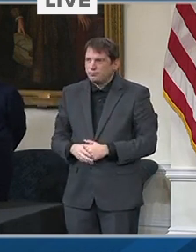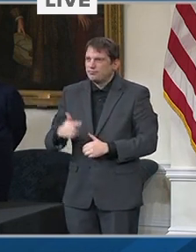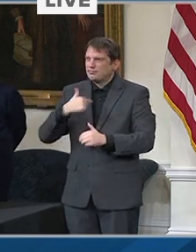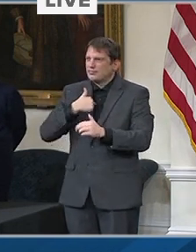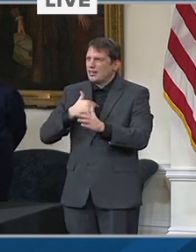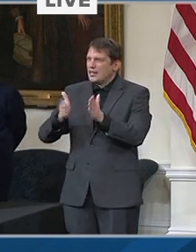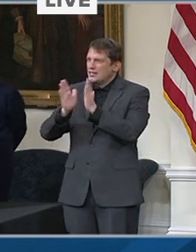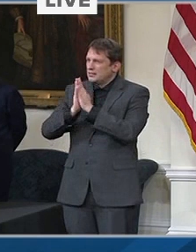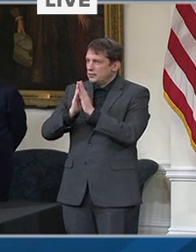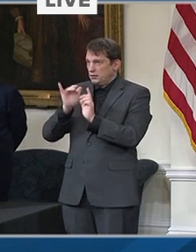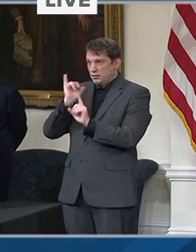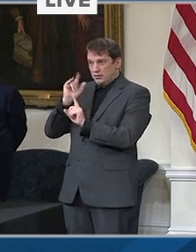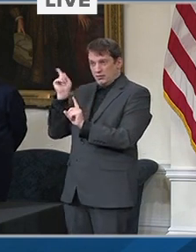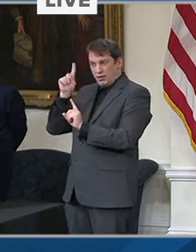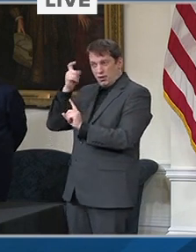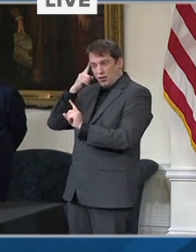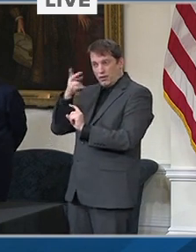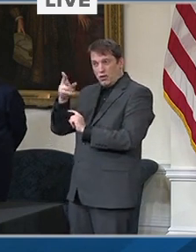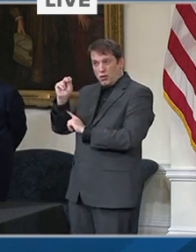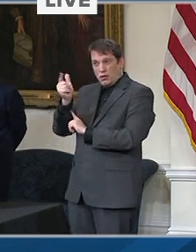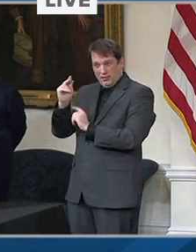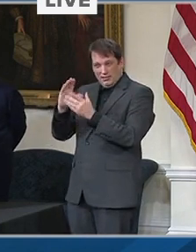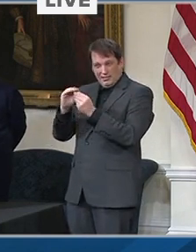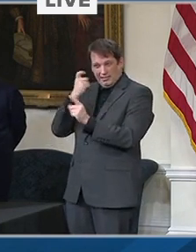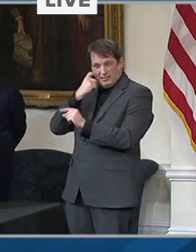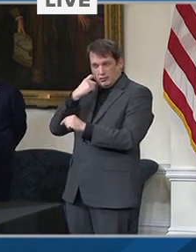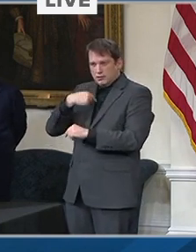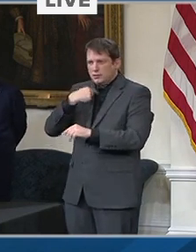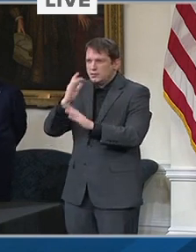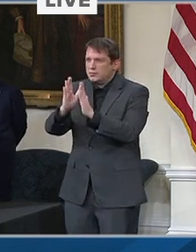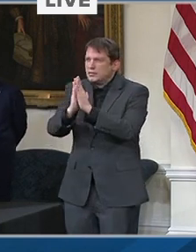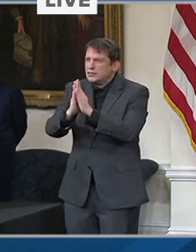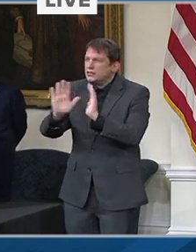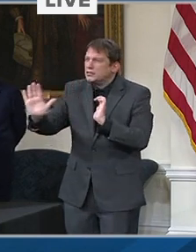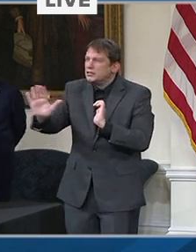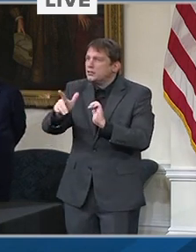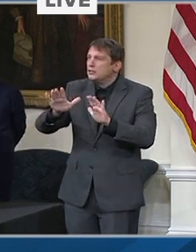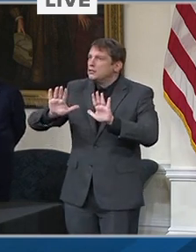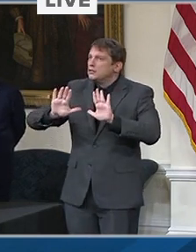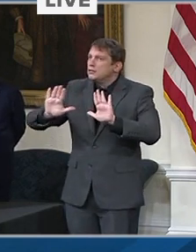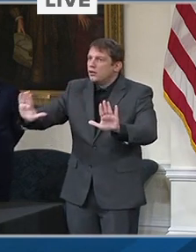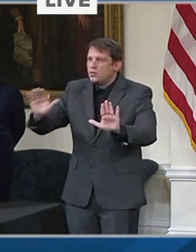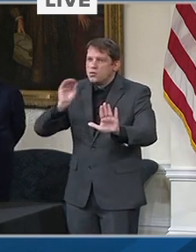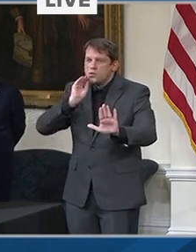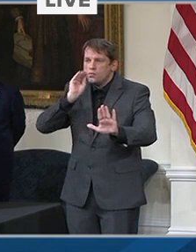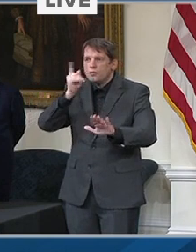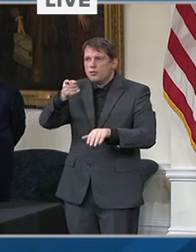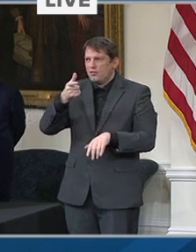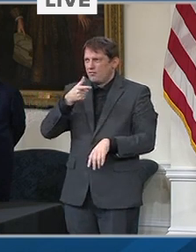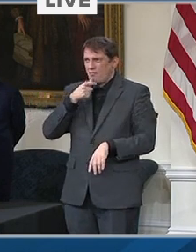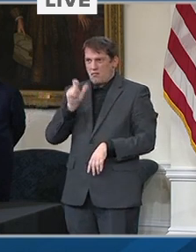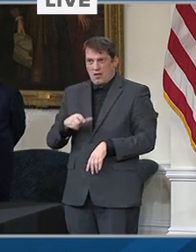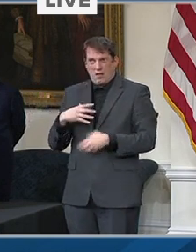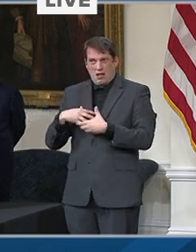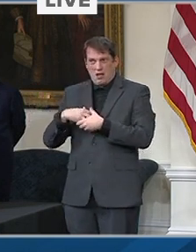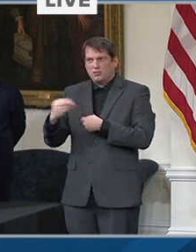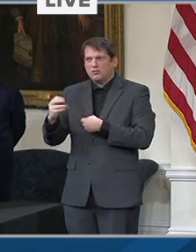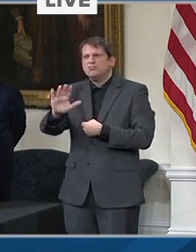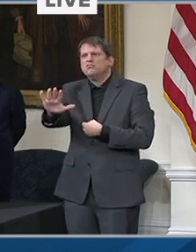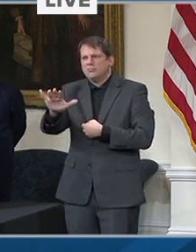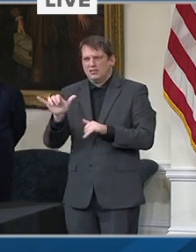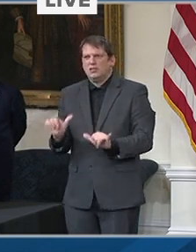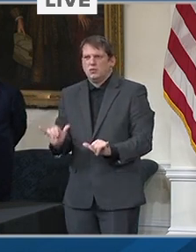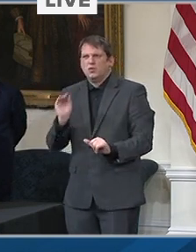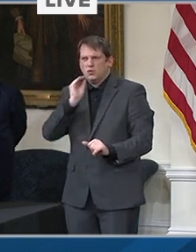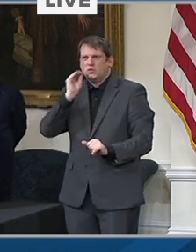holidays. If you don't have to travel, please don't. That's a bit of a different message than we've done in DOT in the past. If you don't